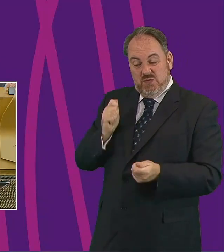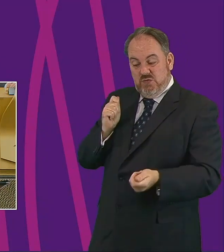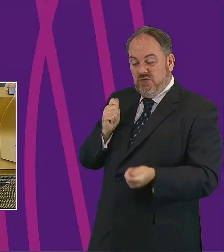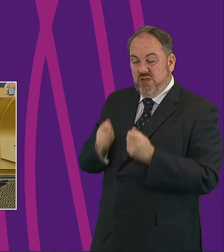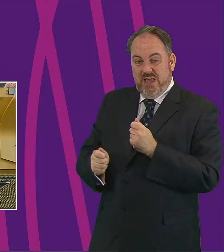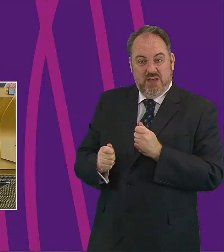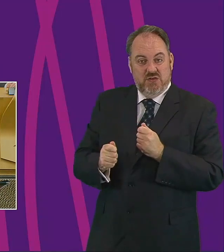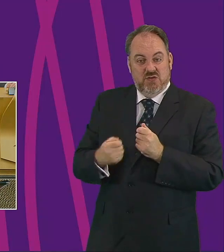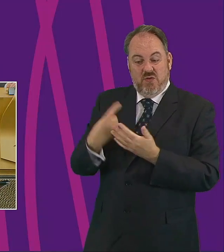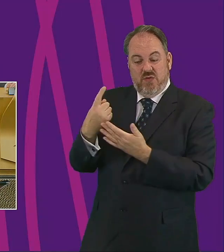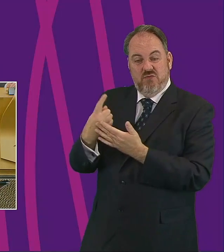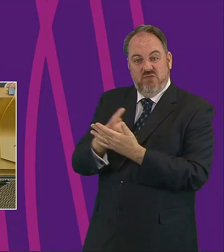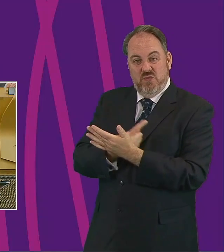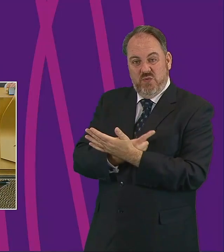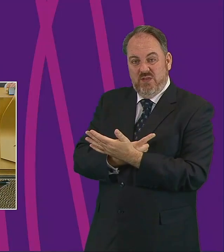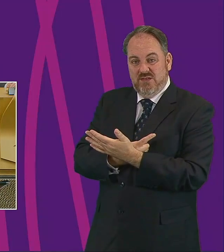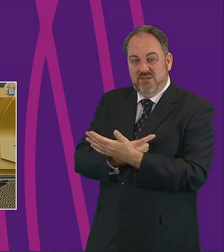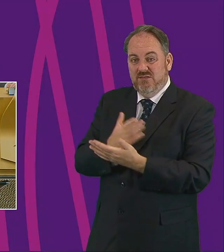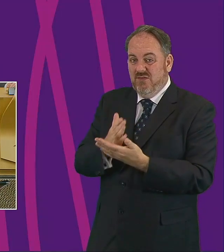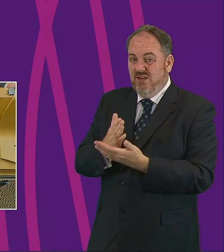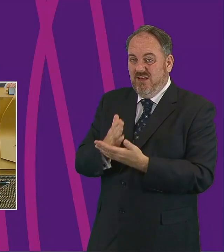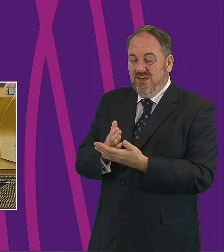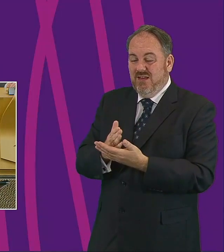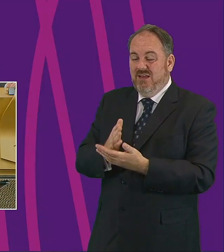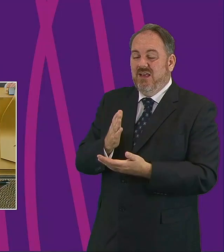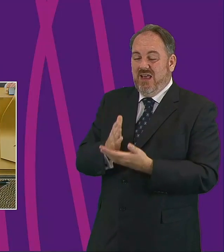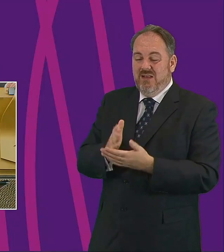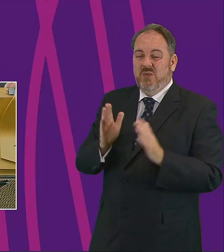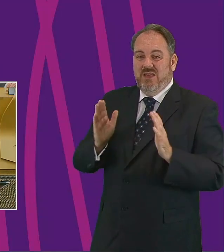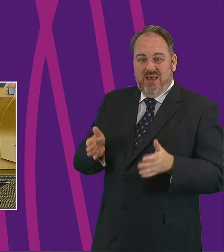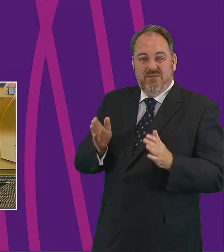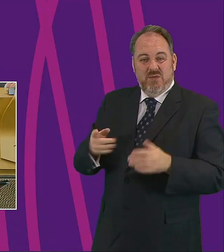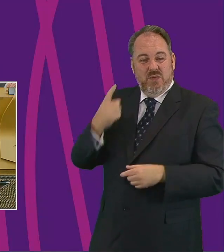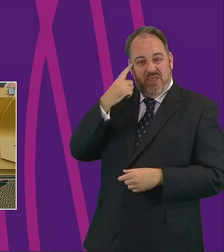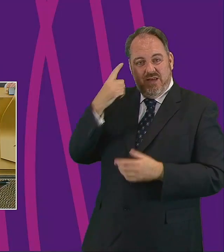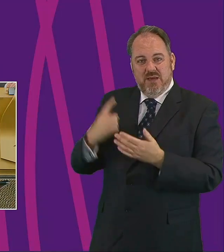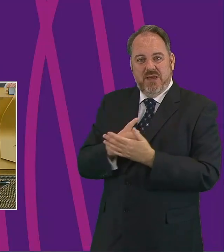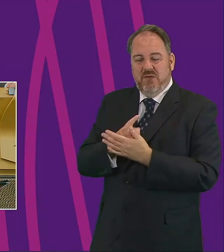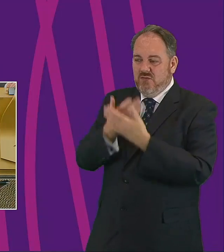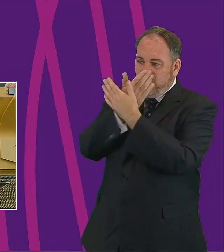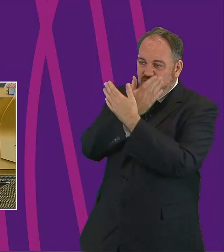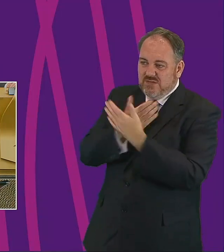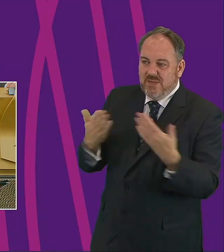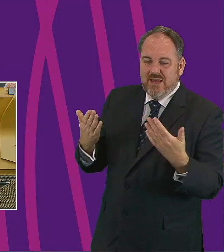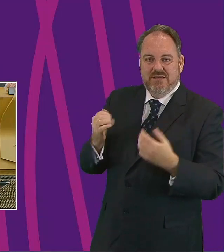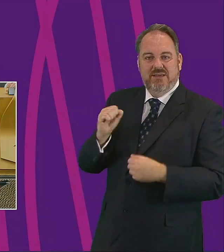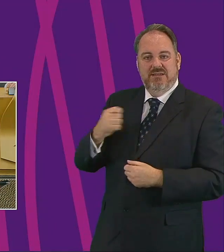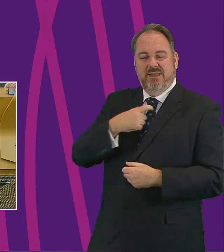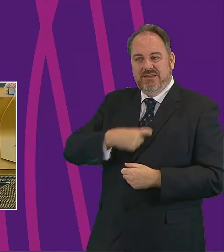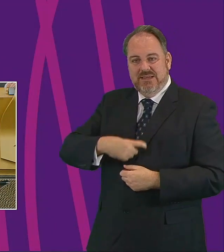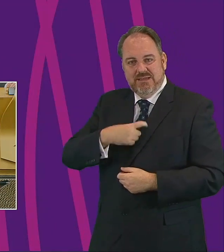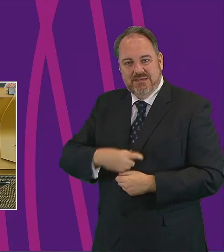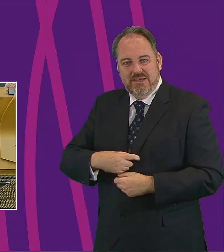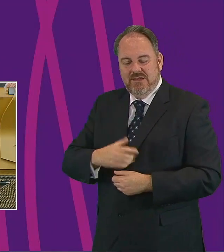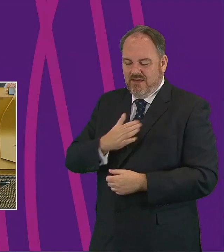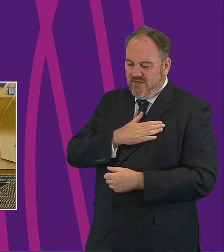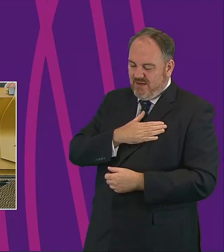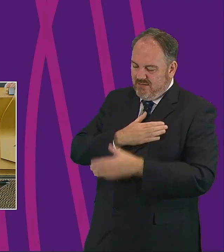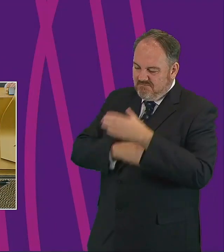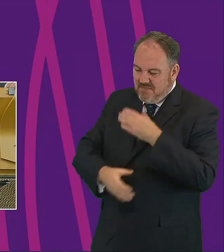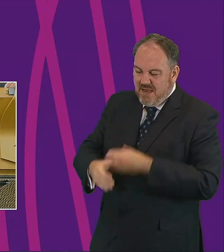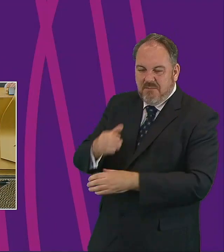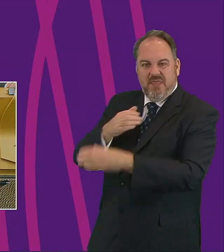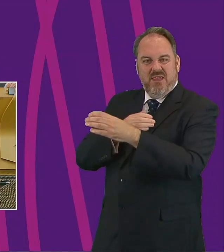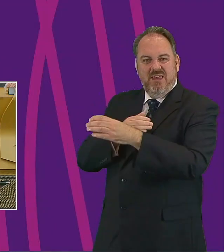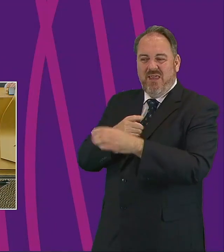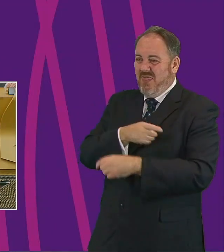our asylum system, and we need to start from the principle of dignity, of empathy and of support for our fellow human